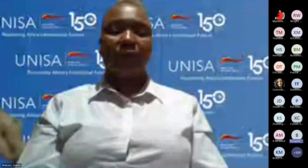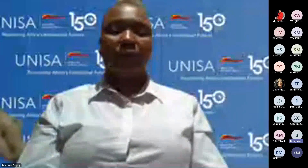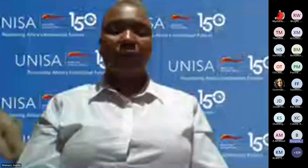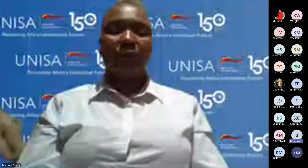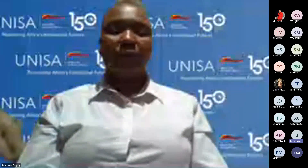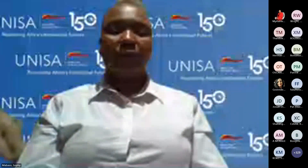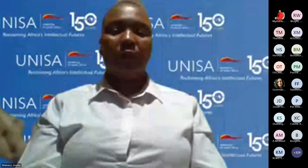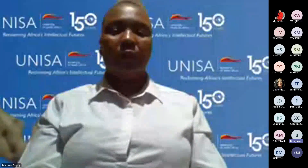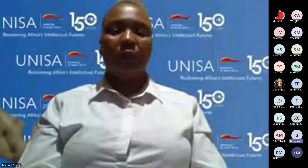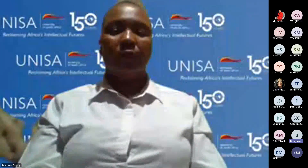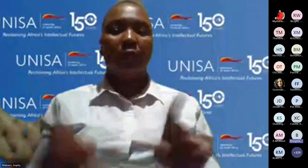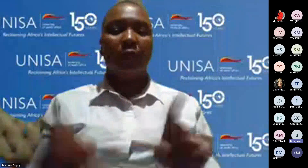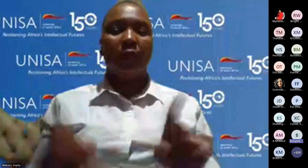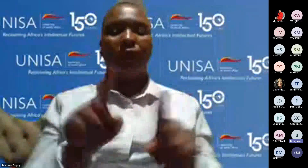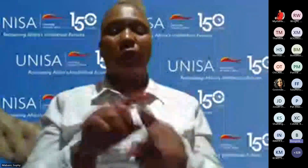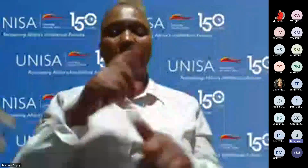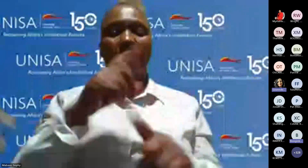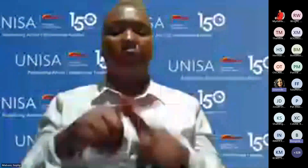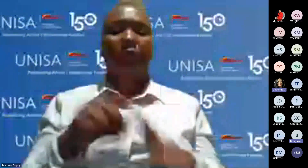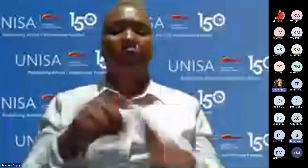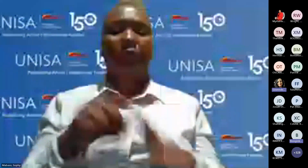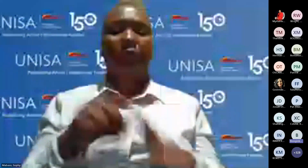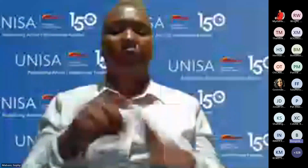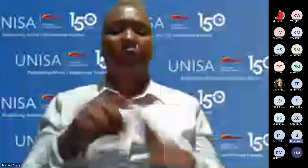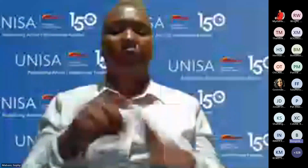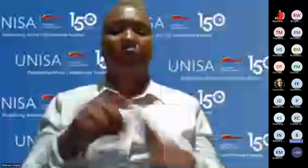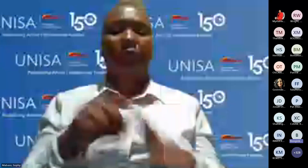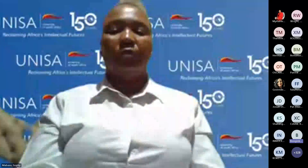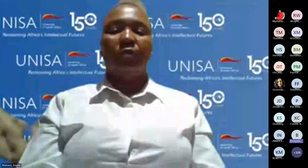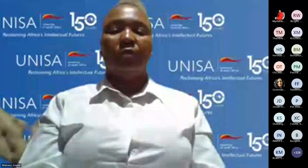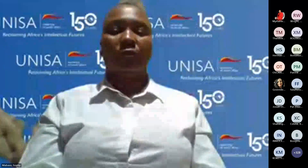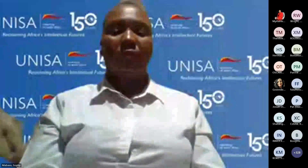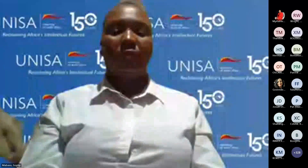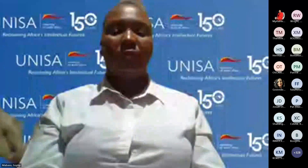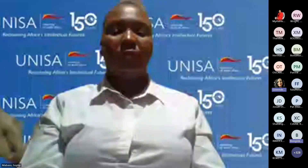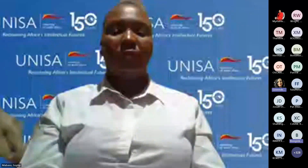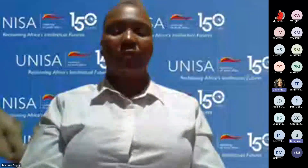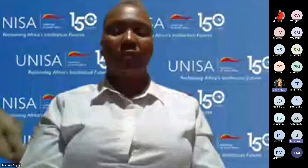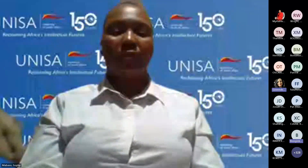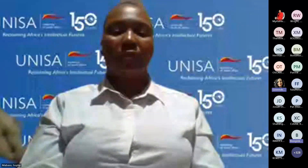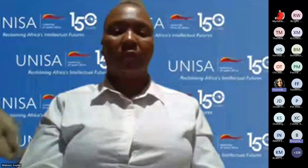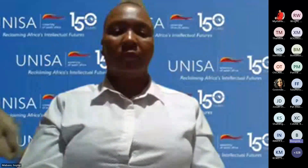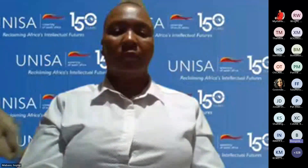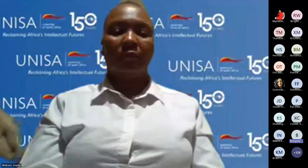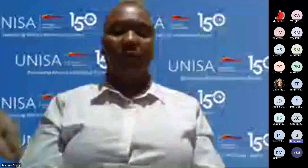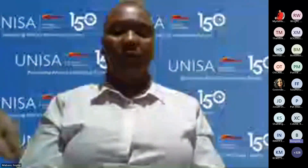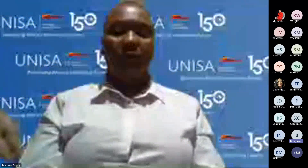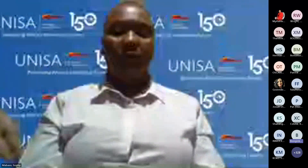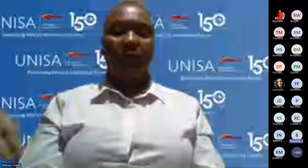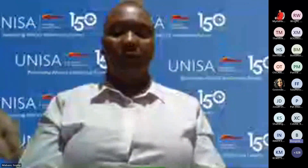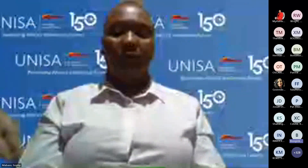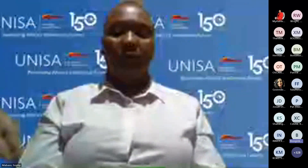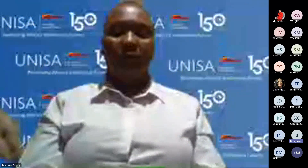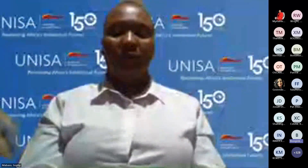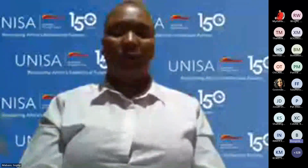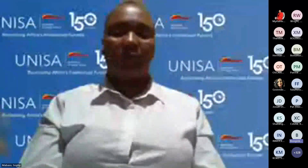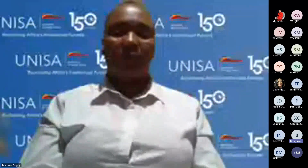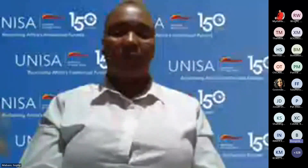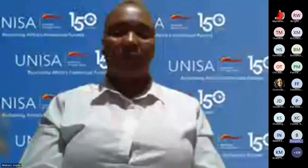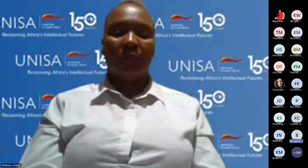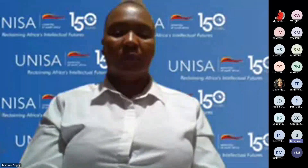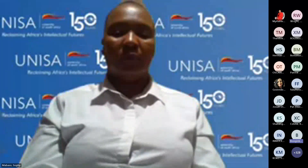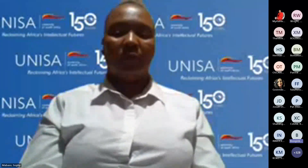if we still, it does make sense. But I'm saying, so I should red flag. Sorry, in other words, I should take as good. There's